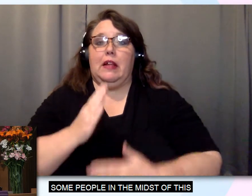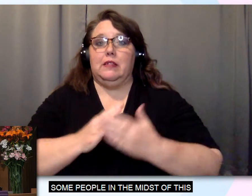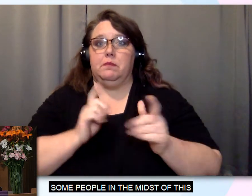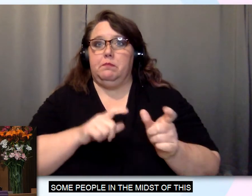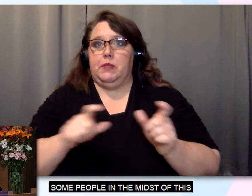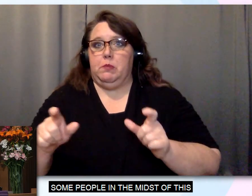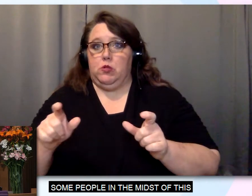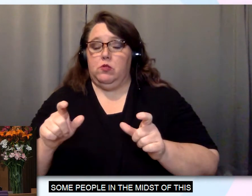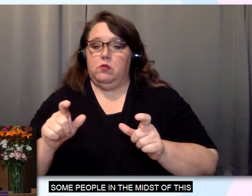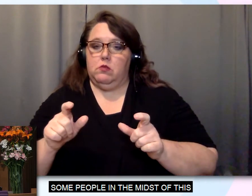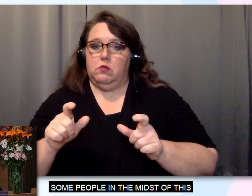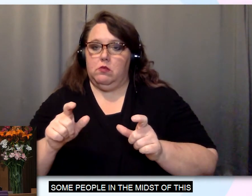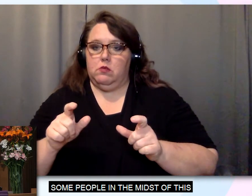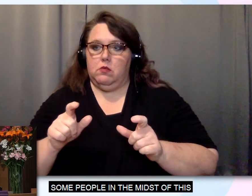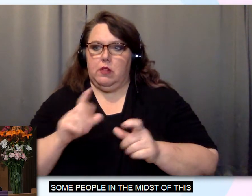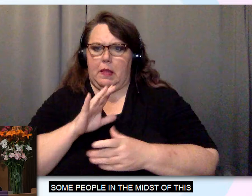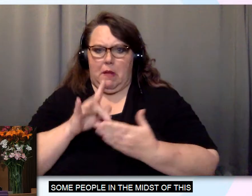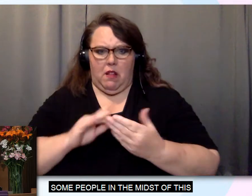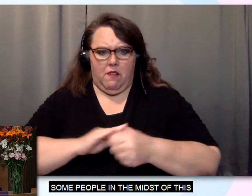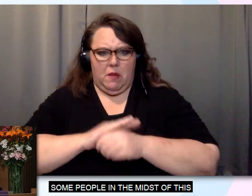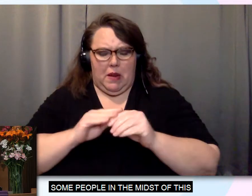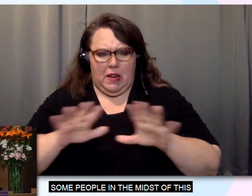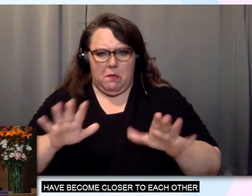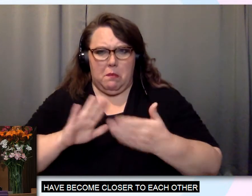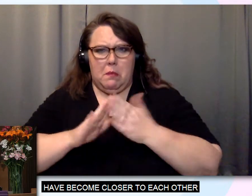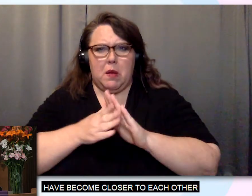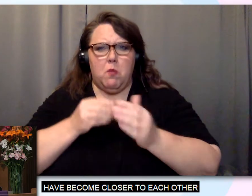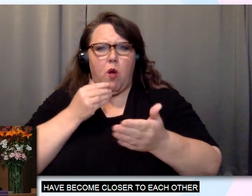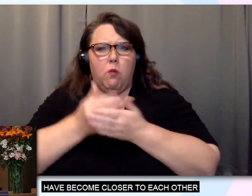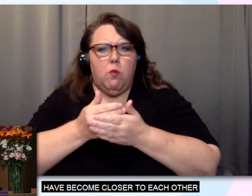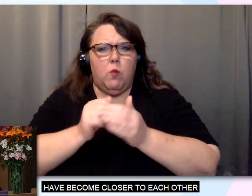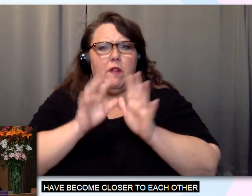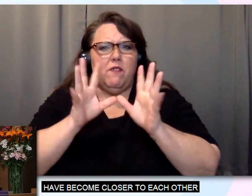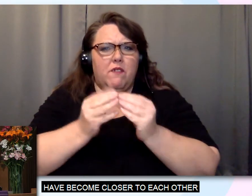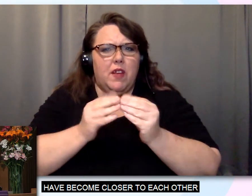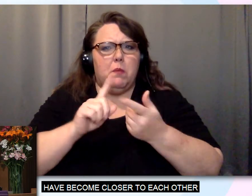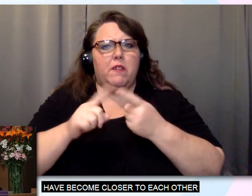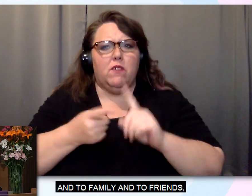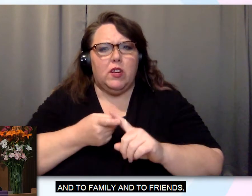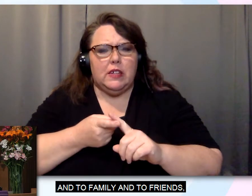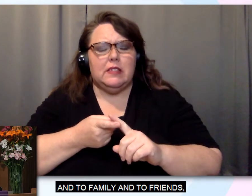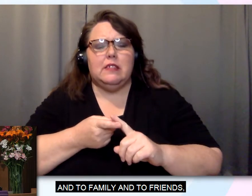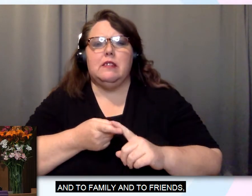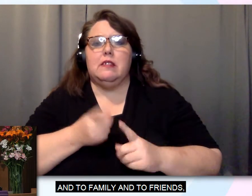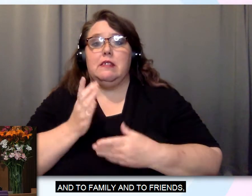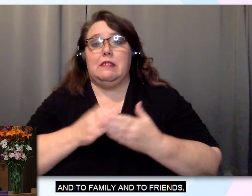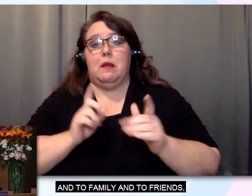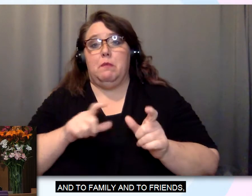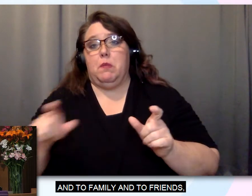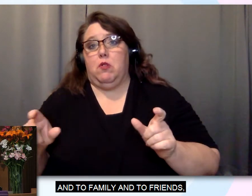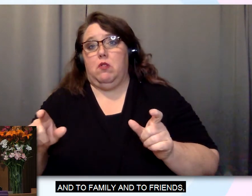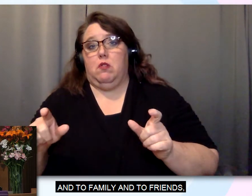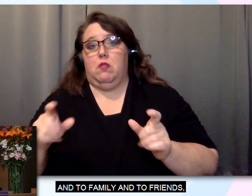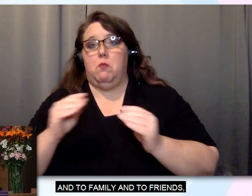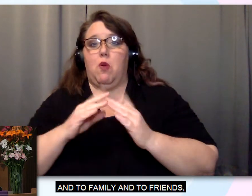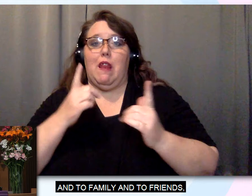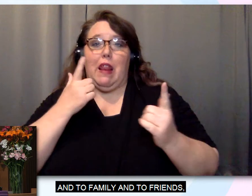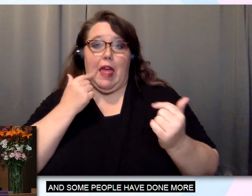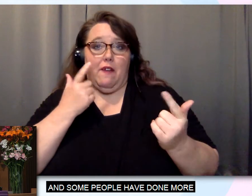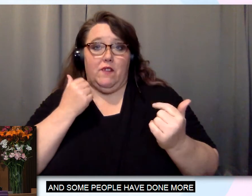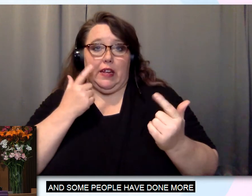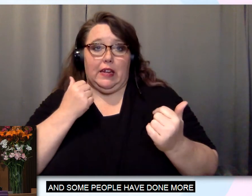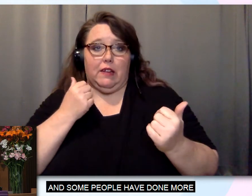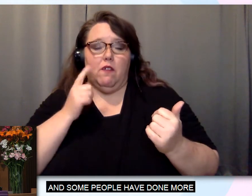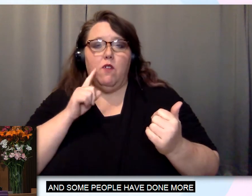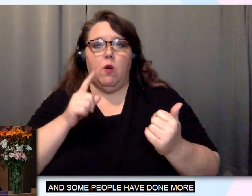Some people in the midst of this have come closer to each other and to family and to friends, and some people have